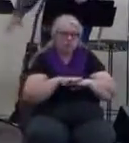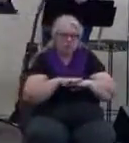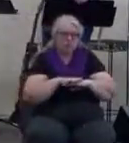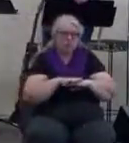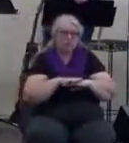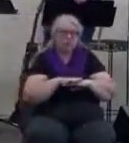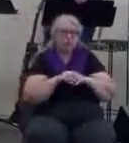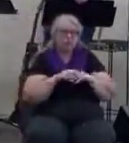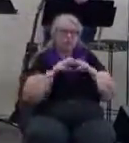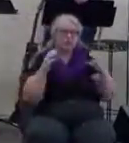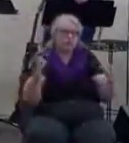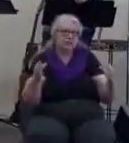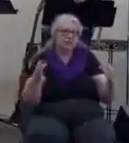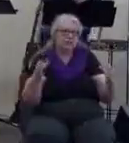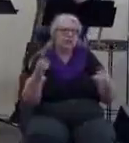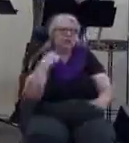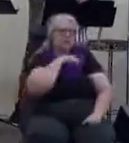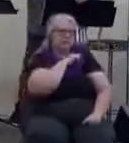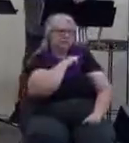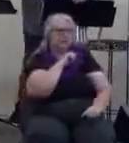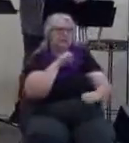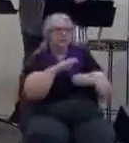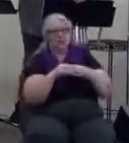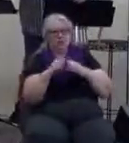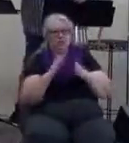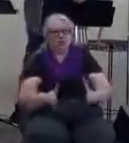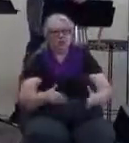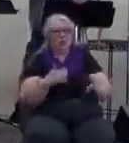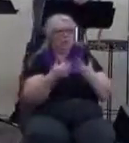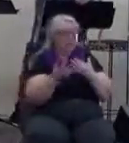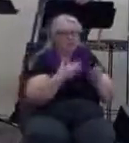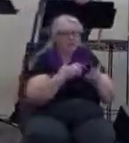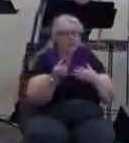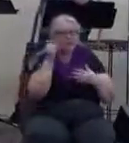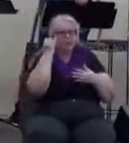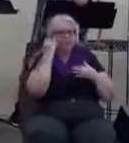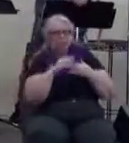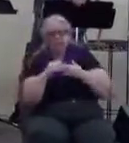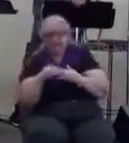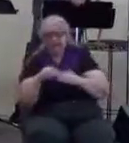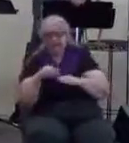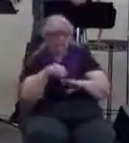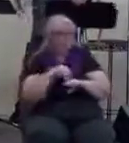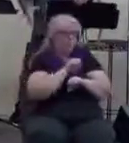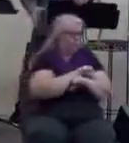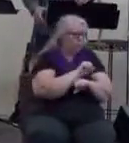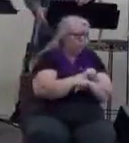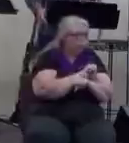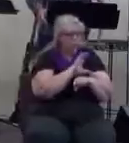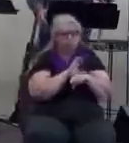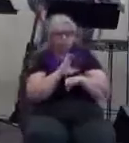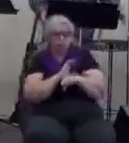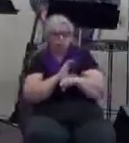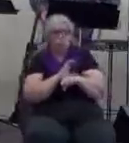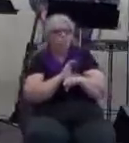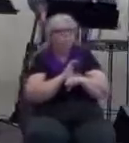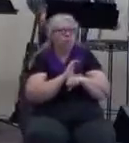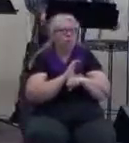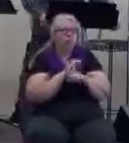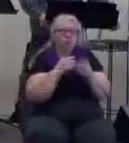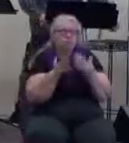And those of us that are leaders in the room, whether you lead at work or you lead here at church, wherever you may lead,